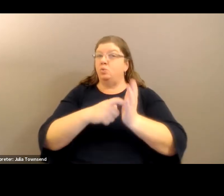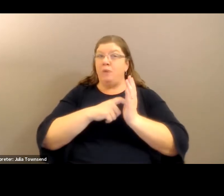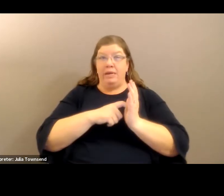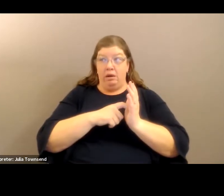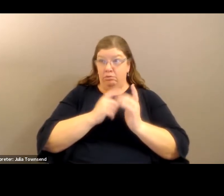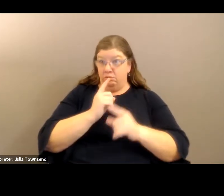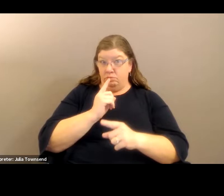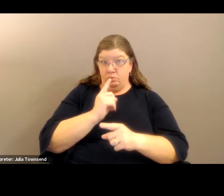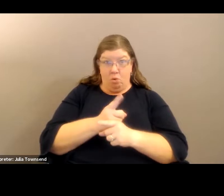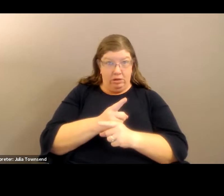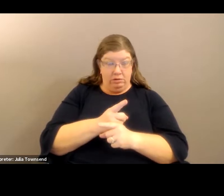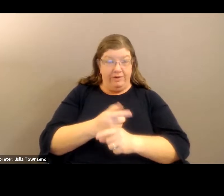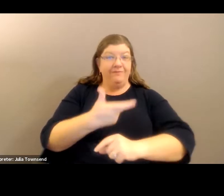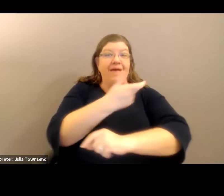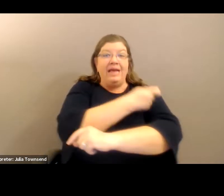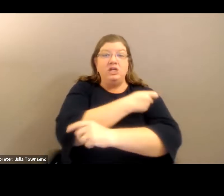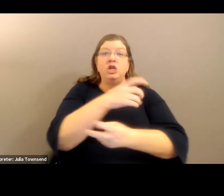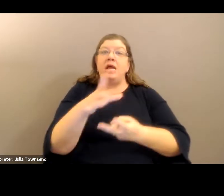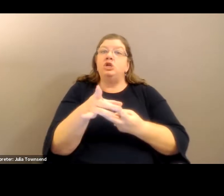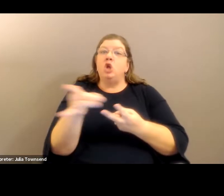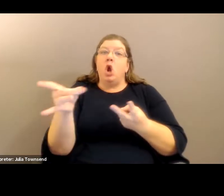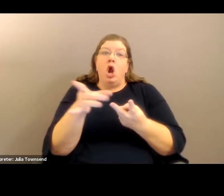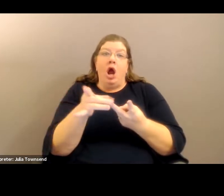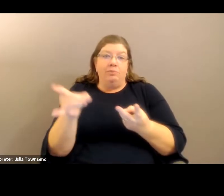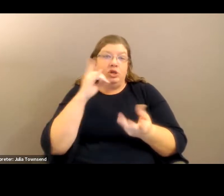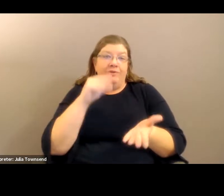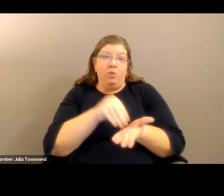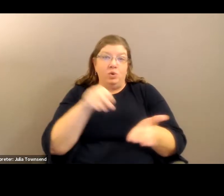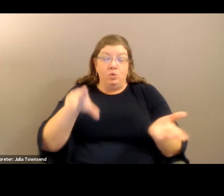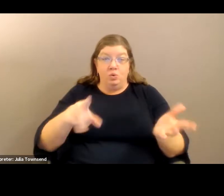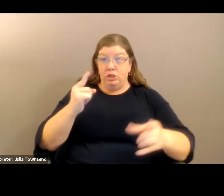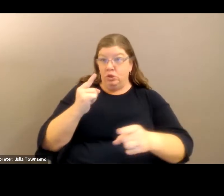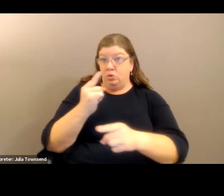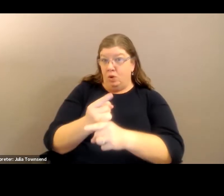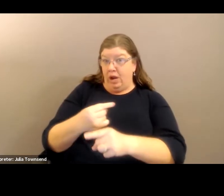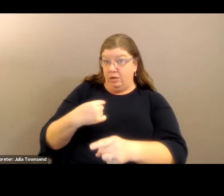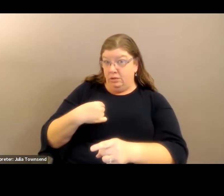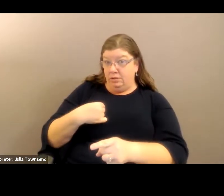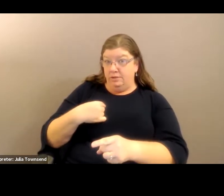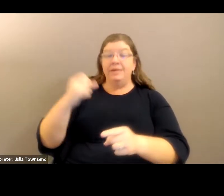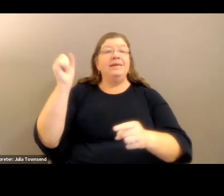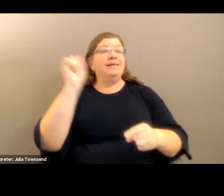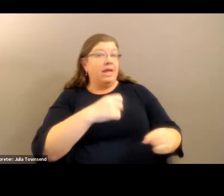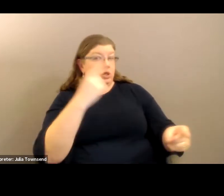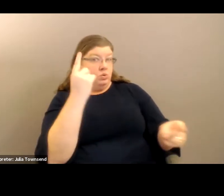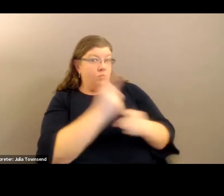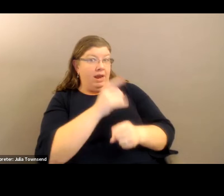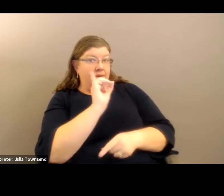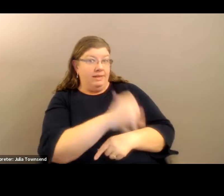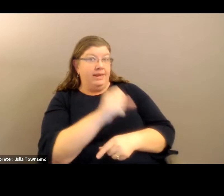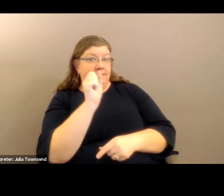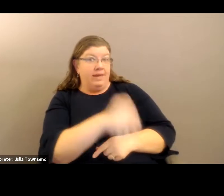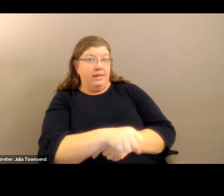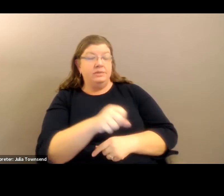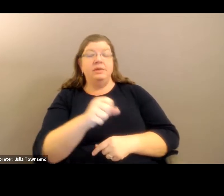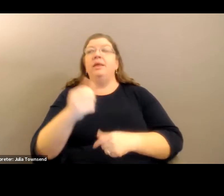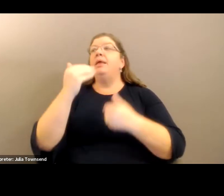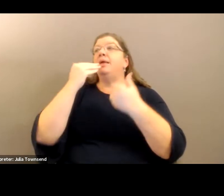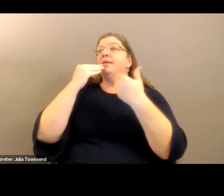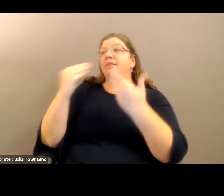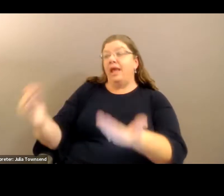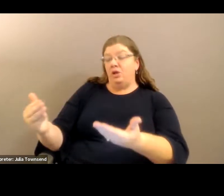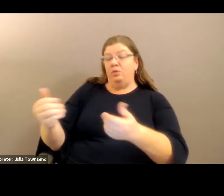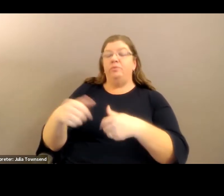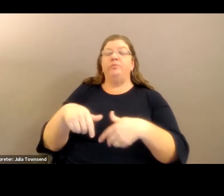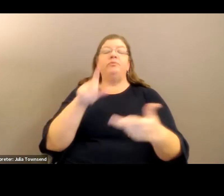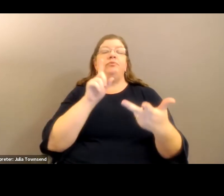right? Vaccinations are optional for students, correct? That is definitely the case. Thank you. Yes. I also would love for you